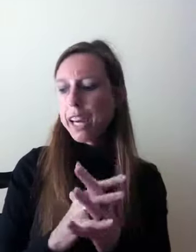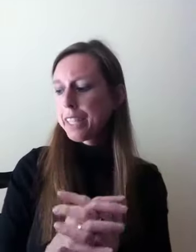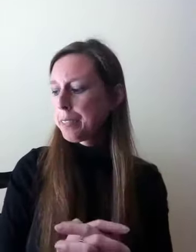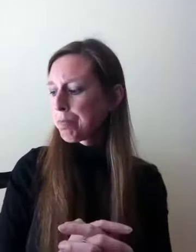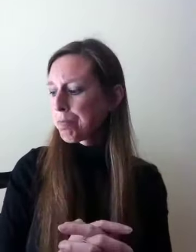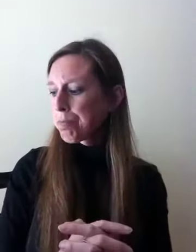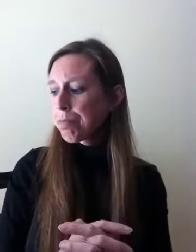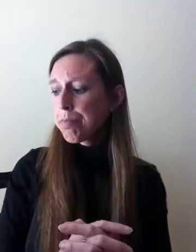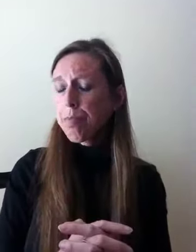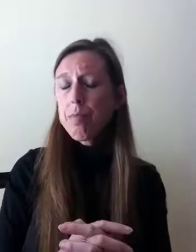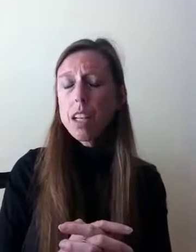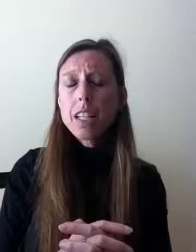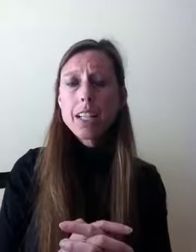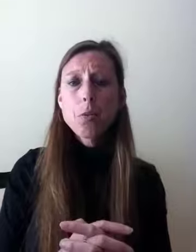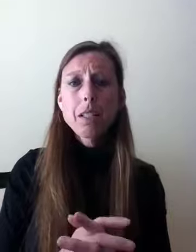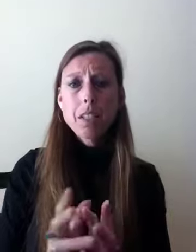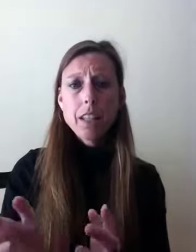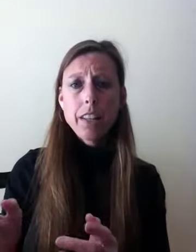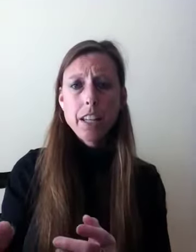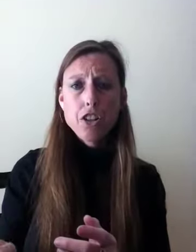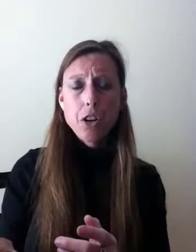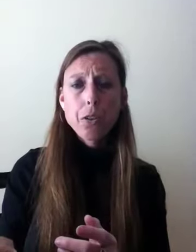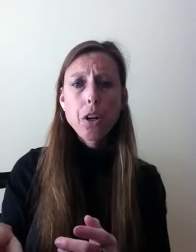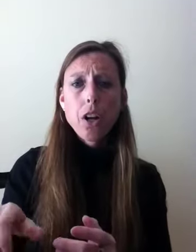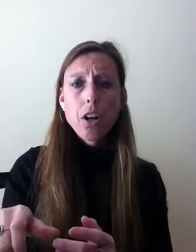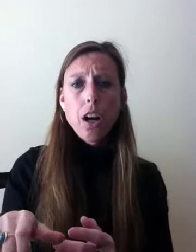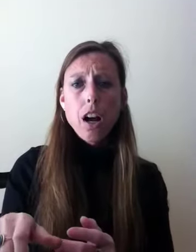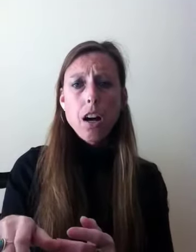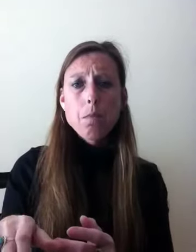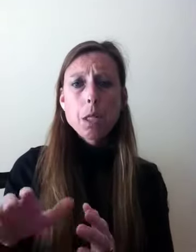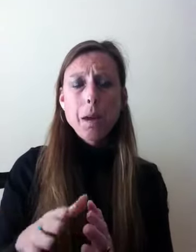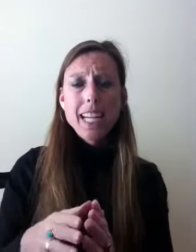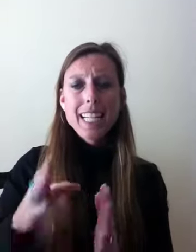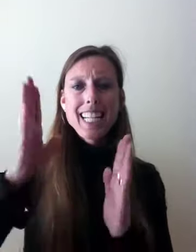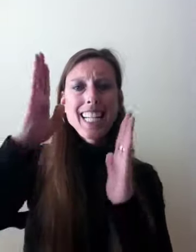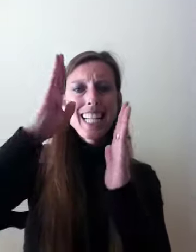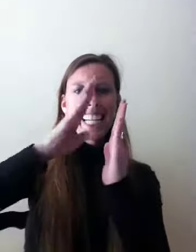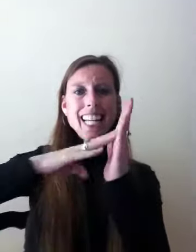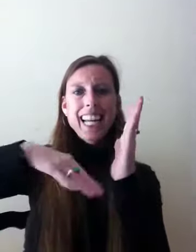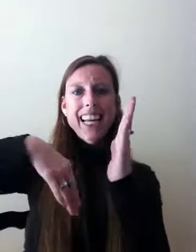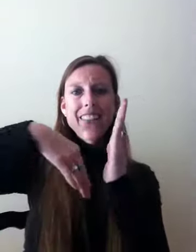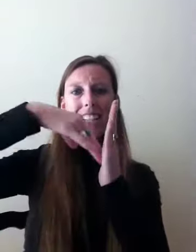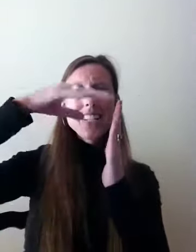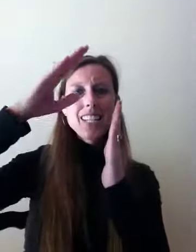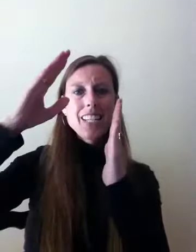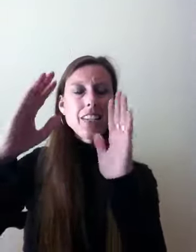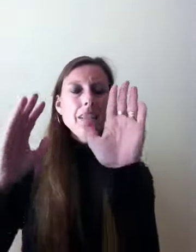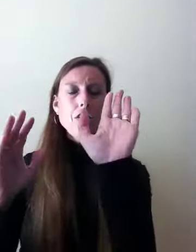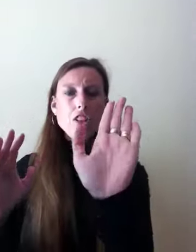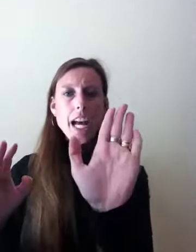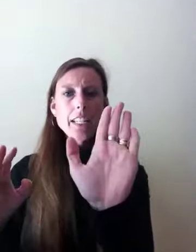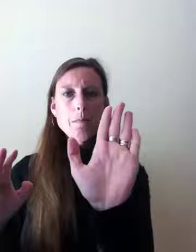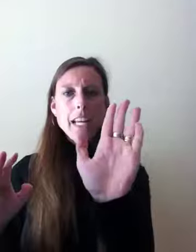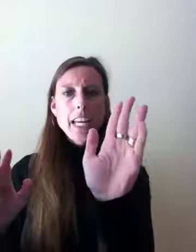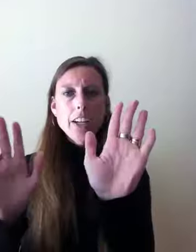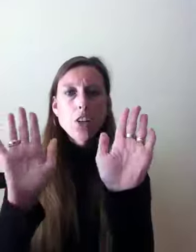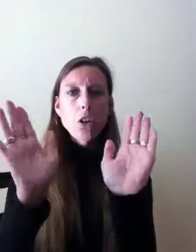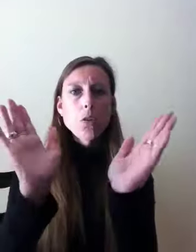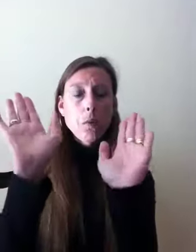Okay, the next one that they showed was painting, and it's your non-dominant hand closed. Both of